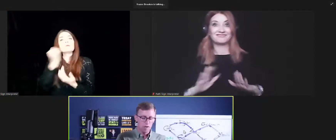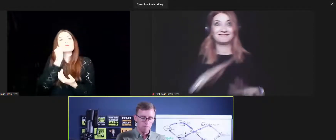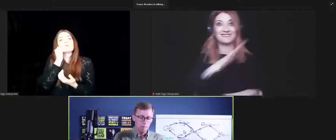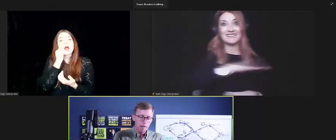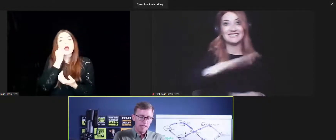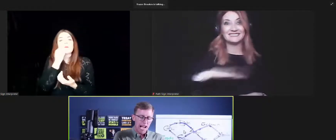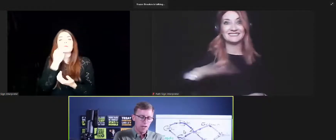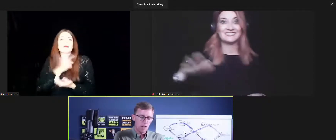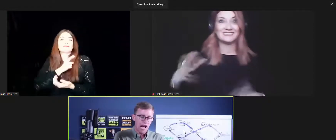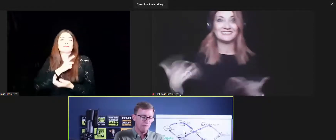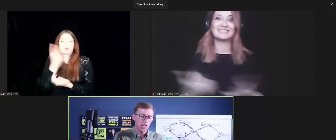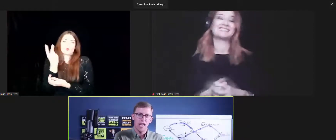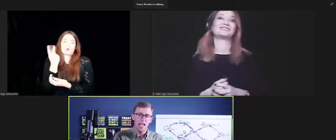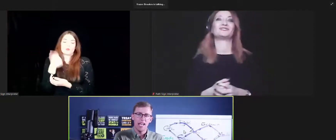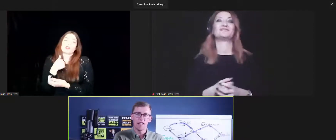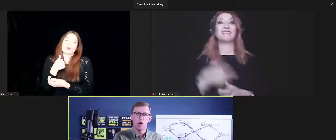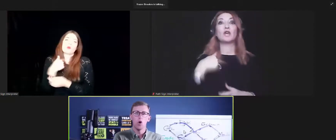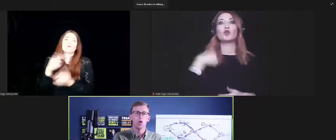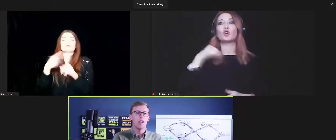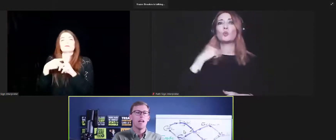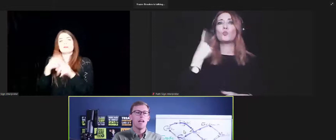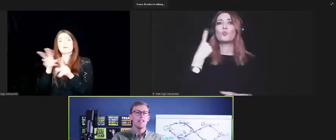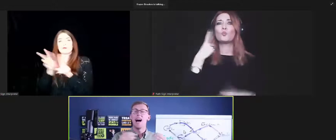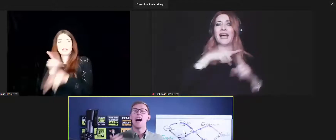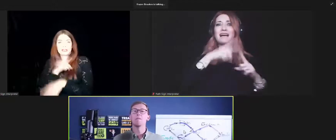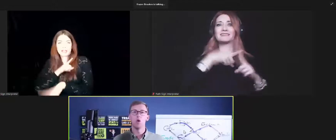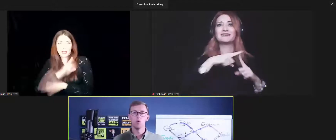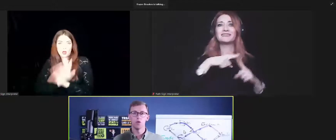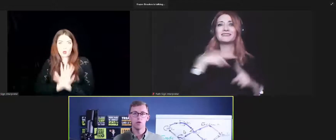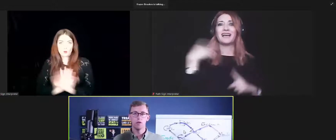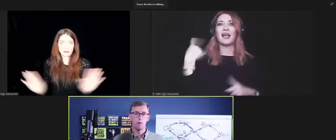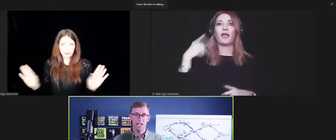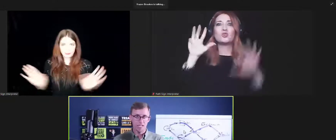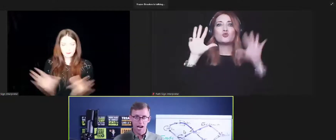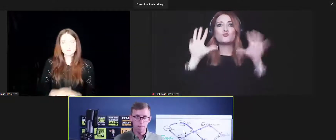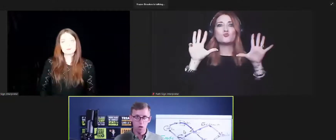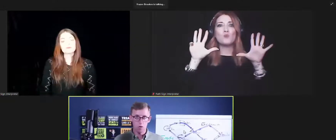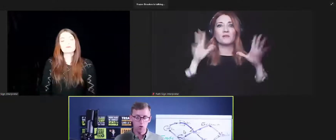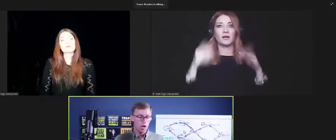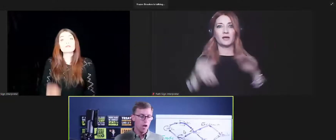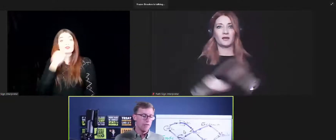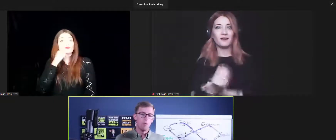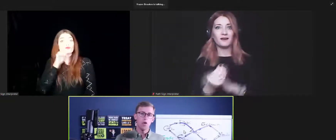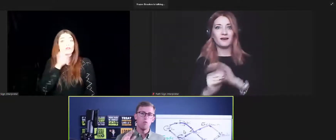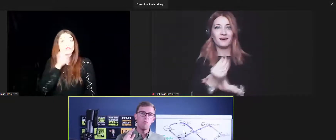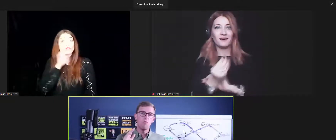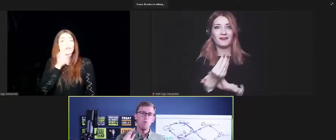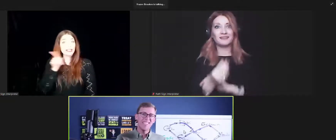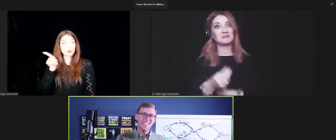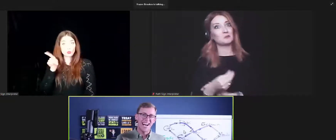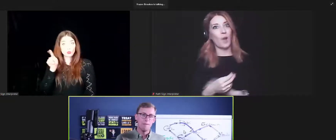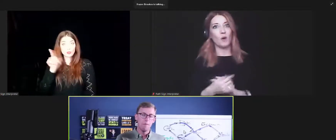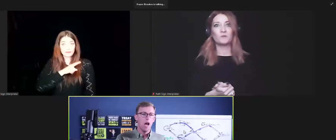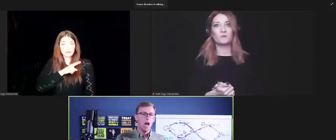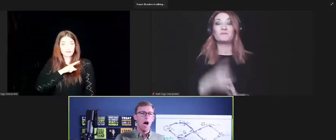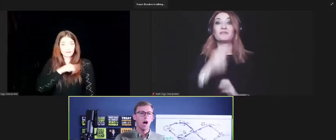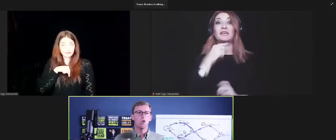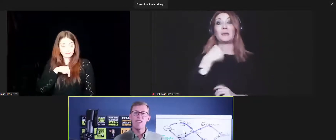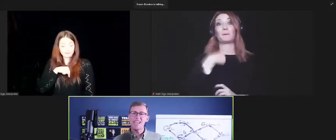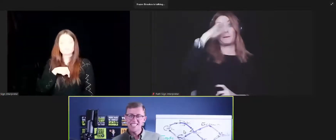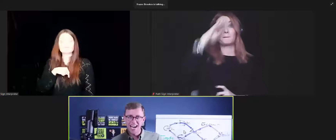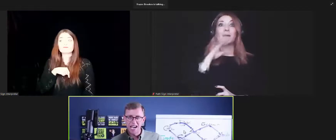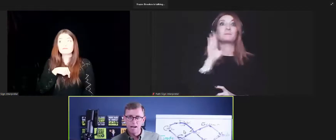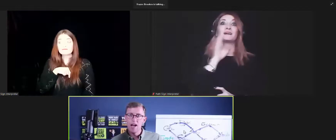mum and dad used to have this thing they called time zones. That was it, time zones. There was a red time, a